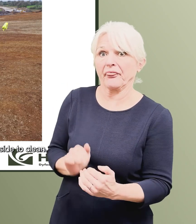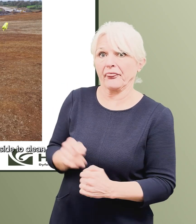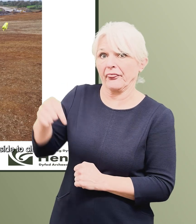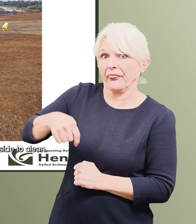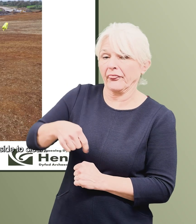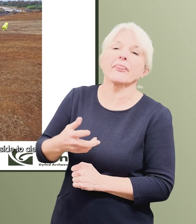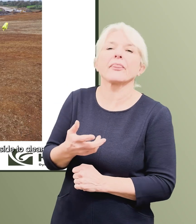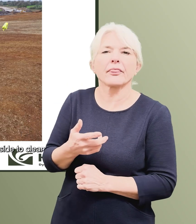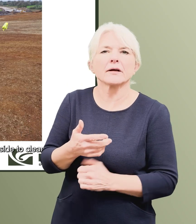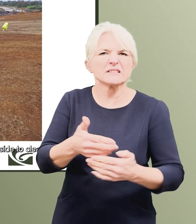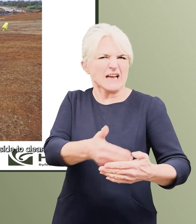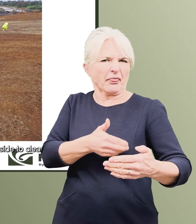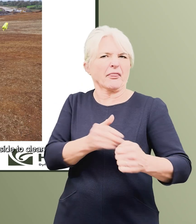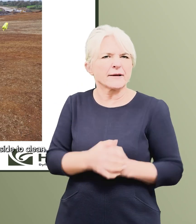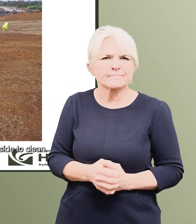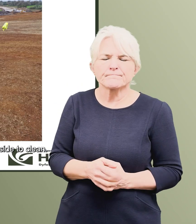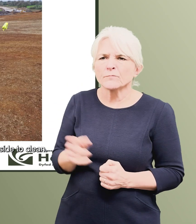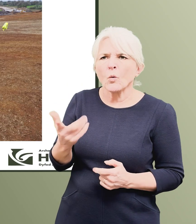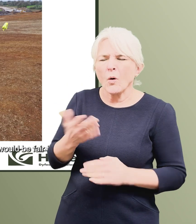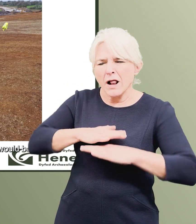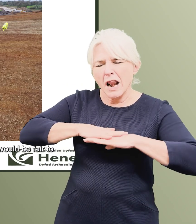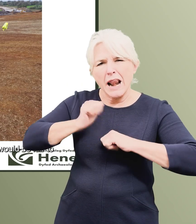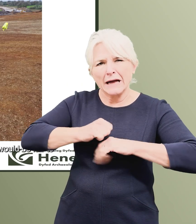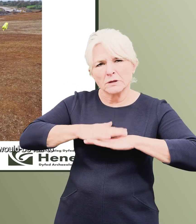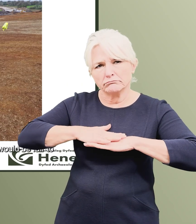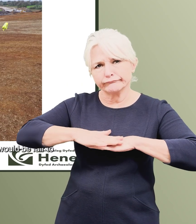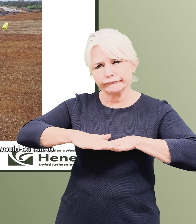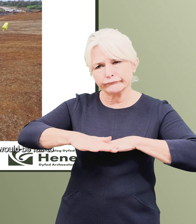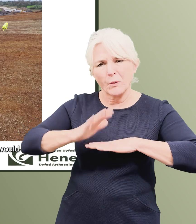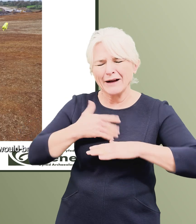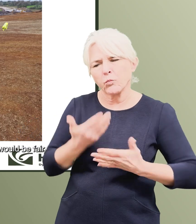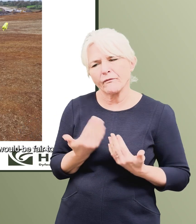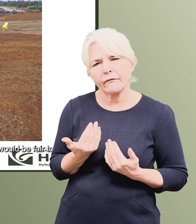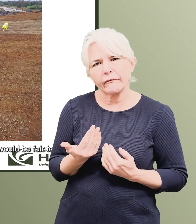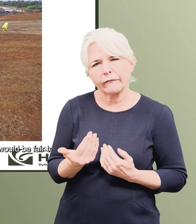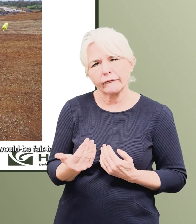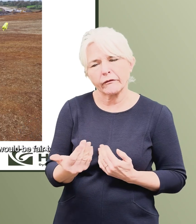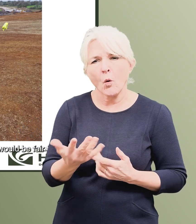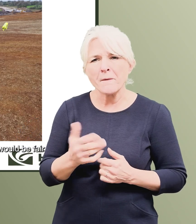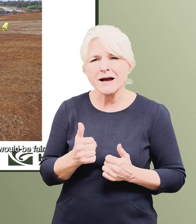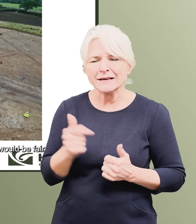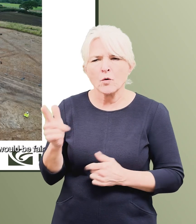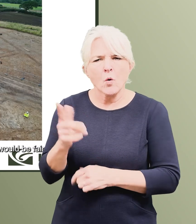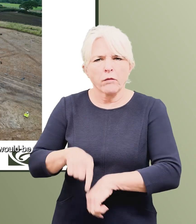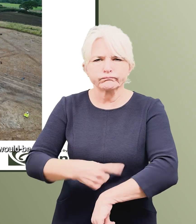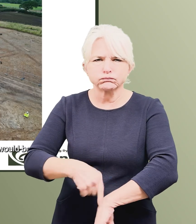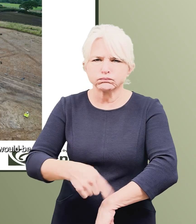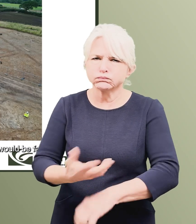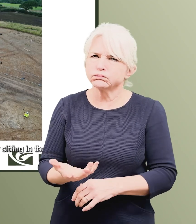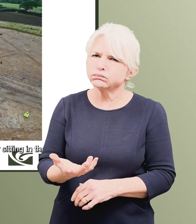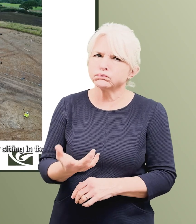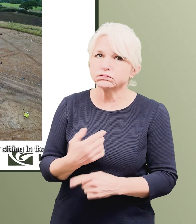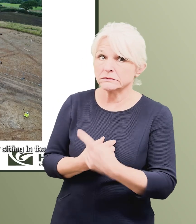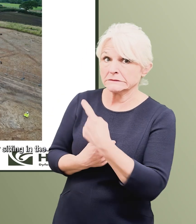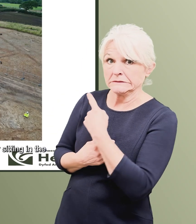hillside to clean. This one took even longer. That was the morning job that no one appreciated, it would be fair to say. And here we had a